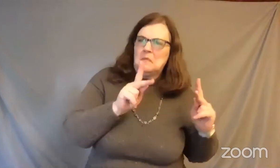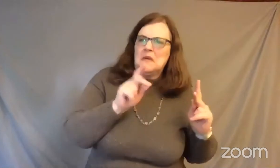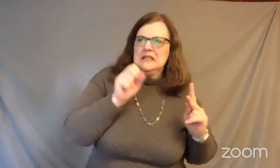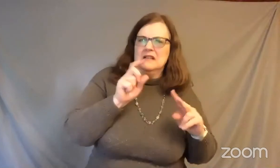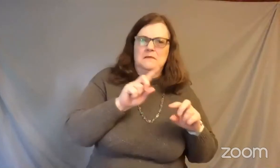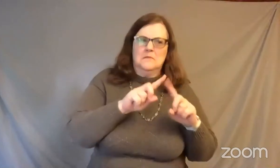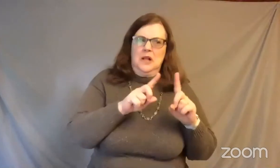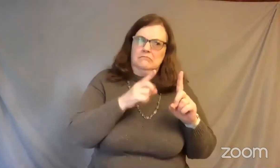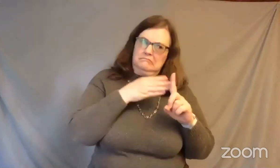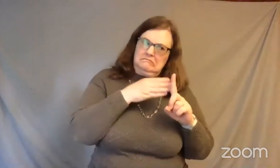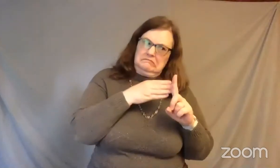heavily from